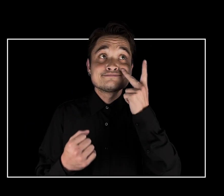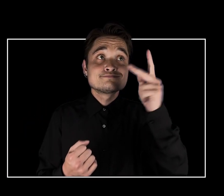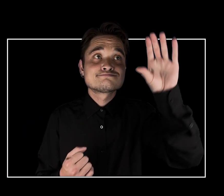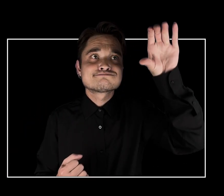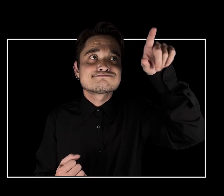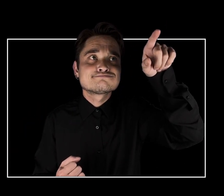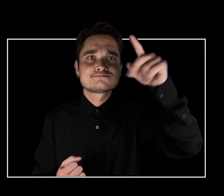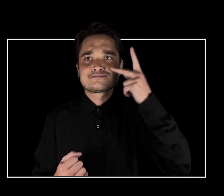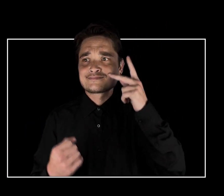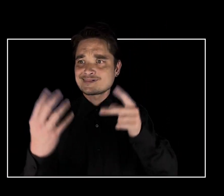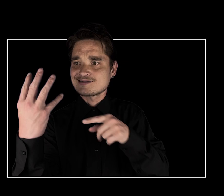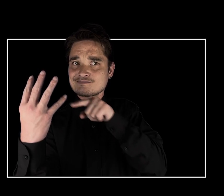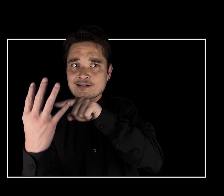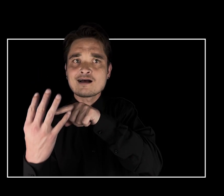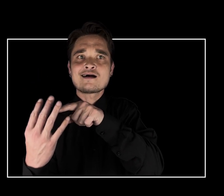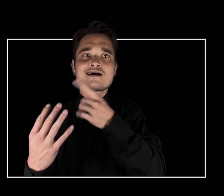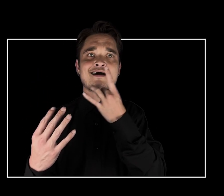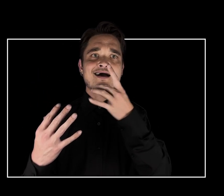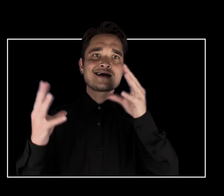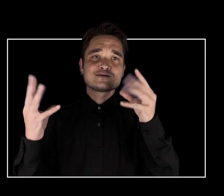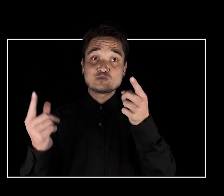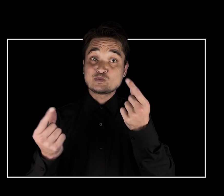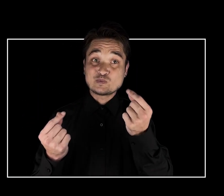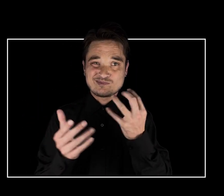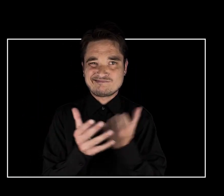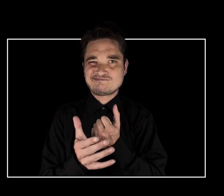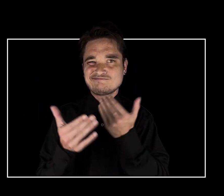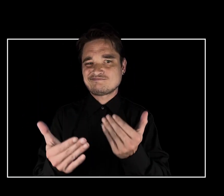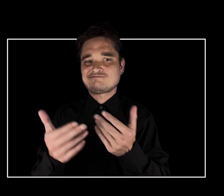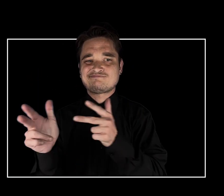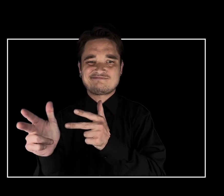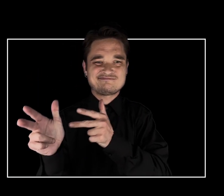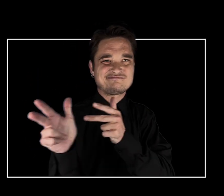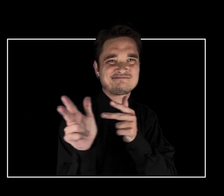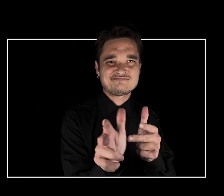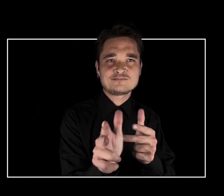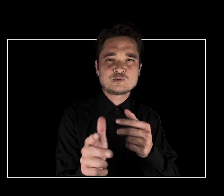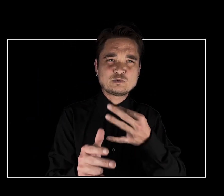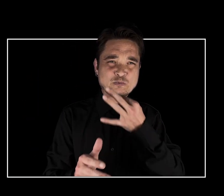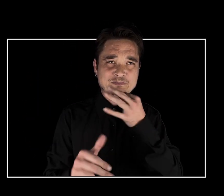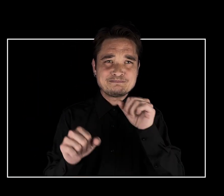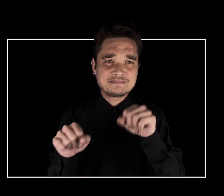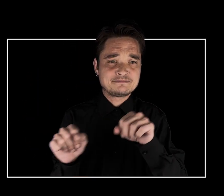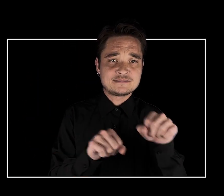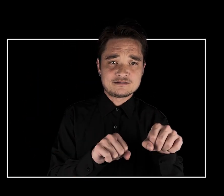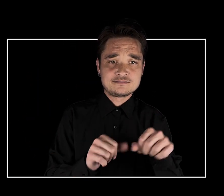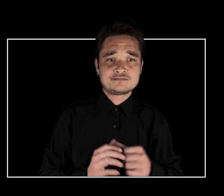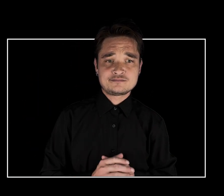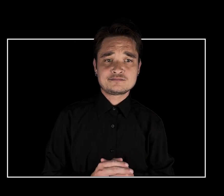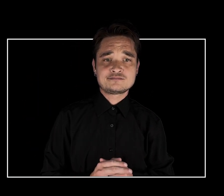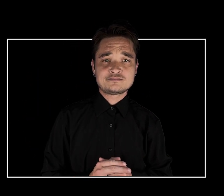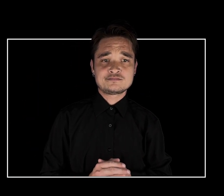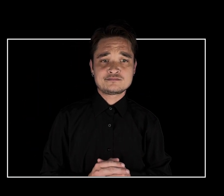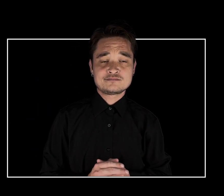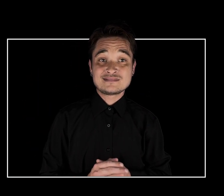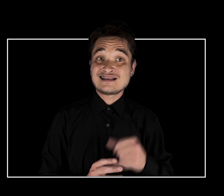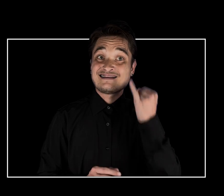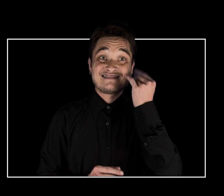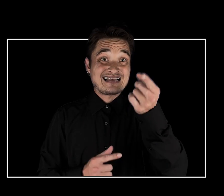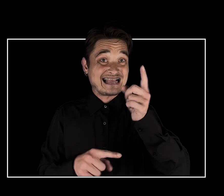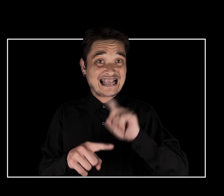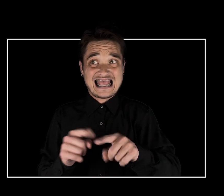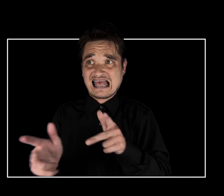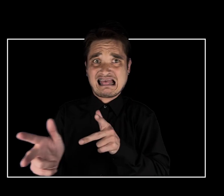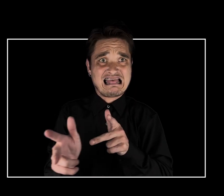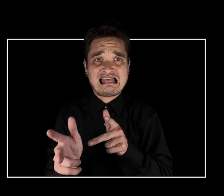hear a siren, you should stop the car in a safe place as quickly as possible. If you cannot stop